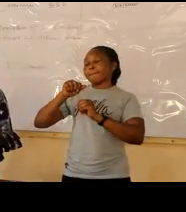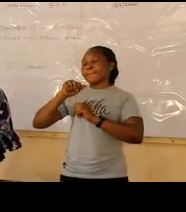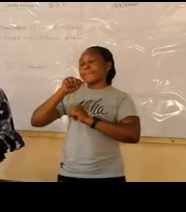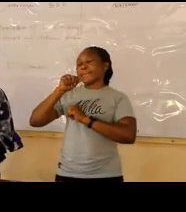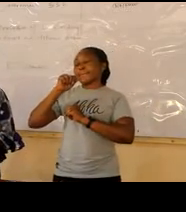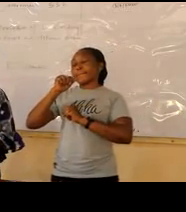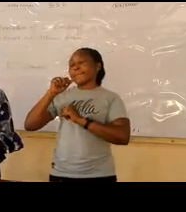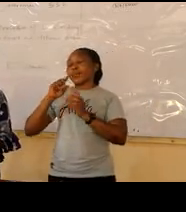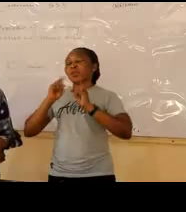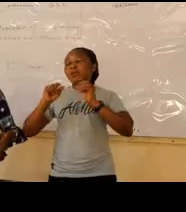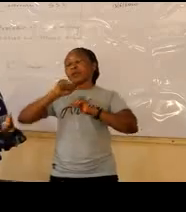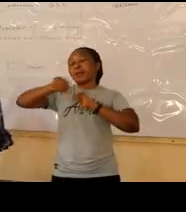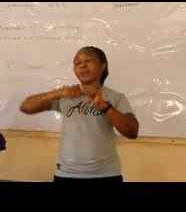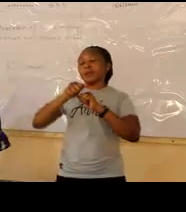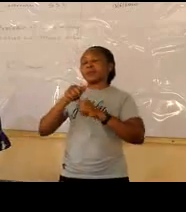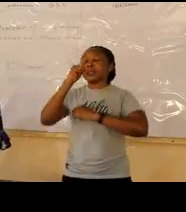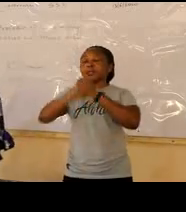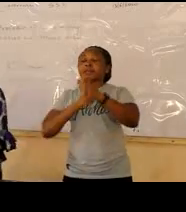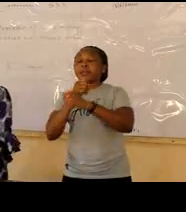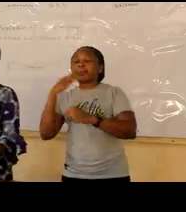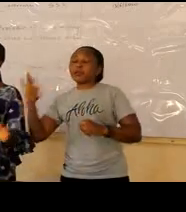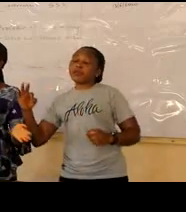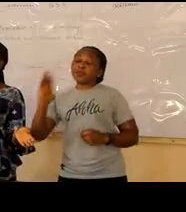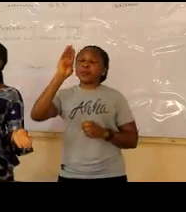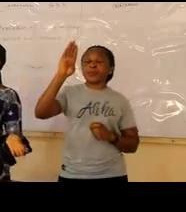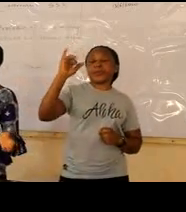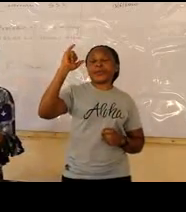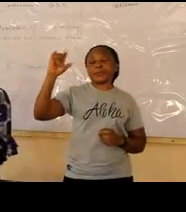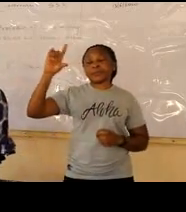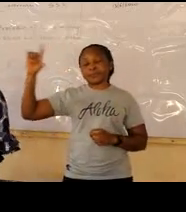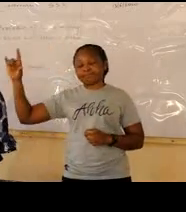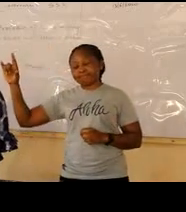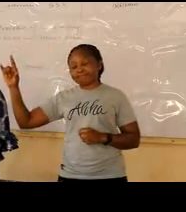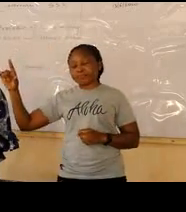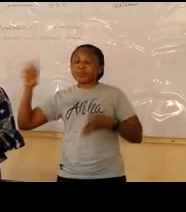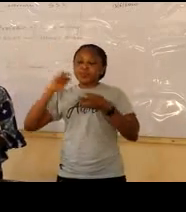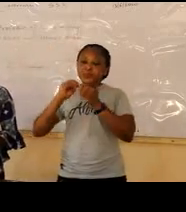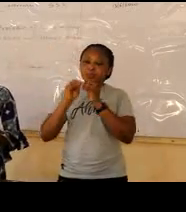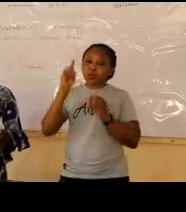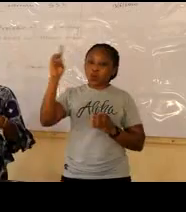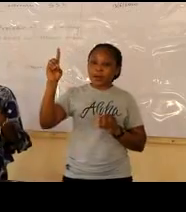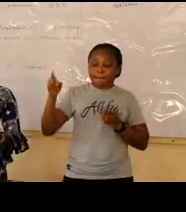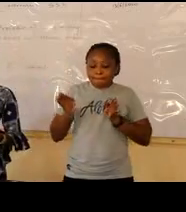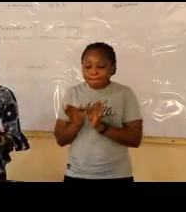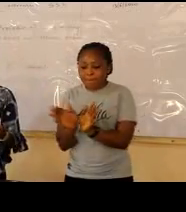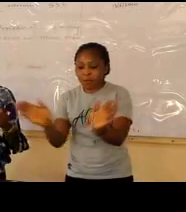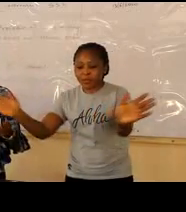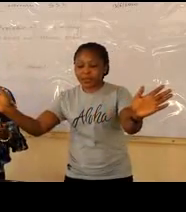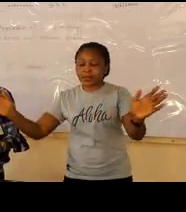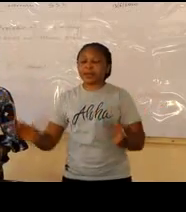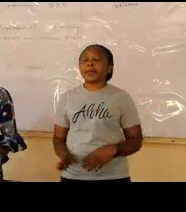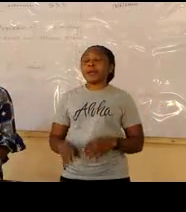types of bills. I said we have public bill, we have private bill, and then we also have